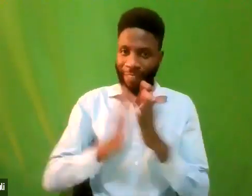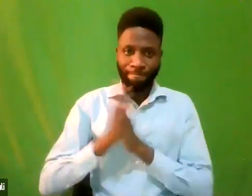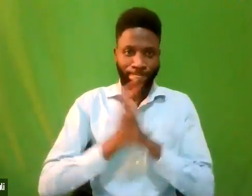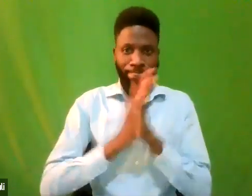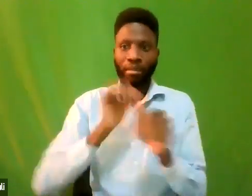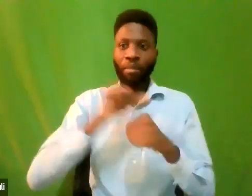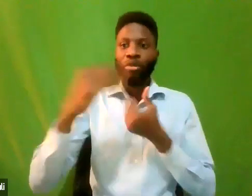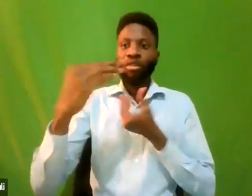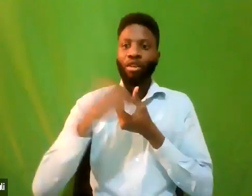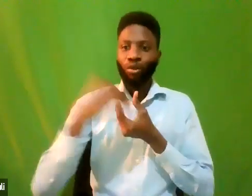inclusion.